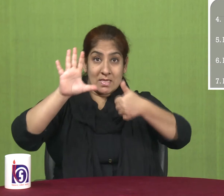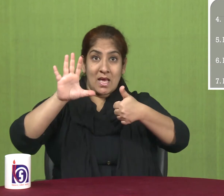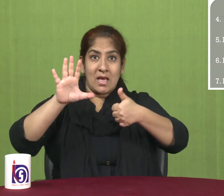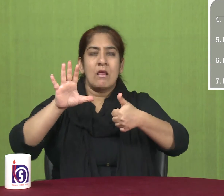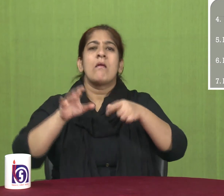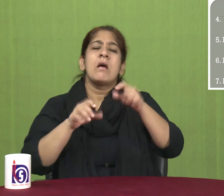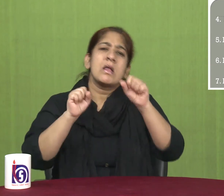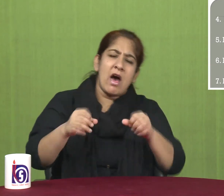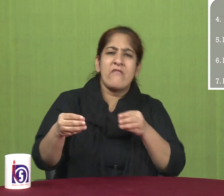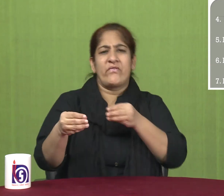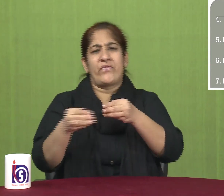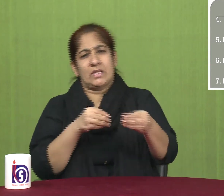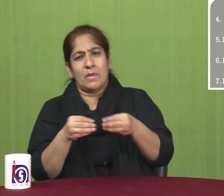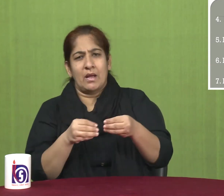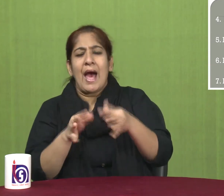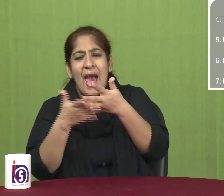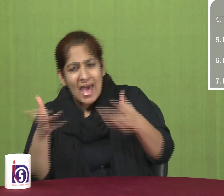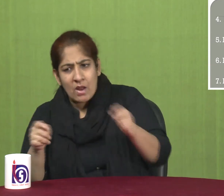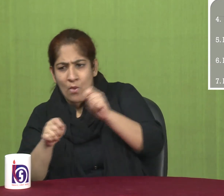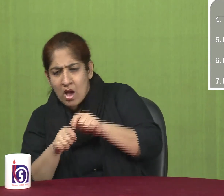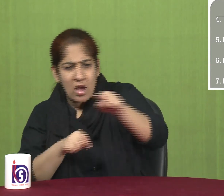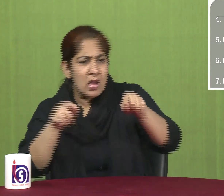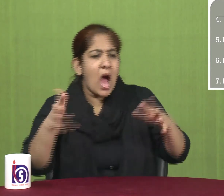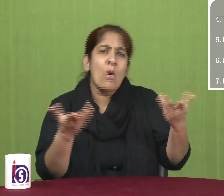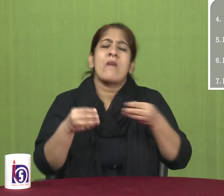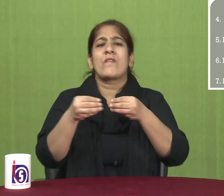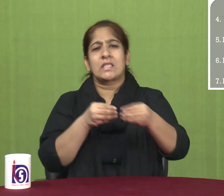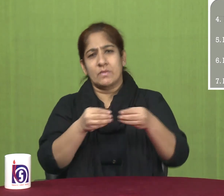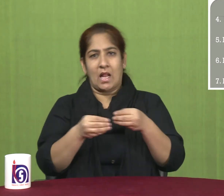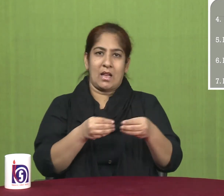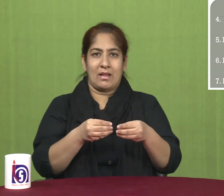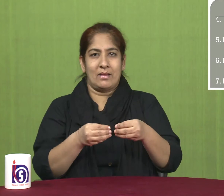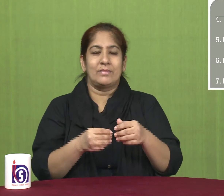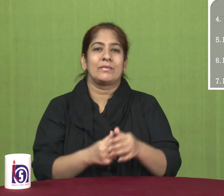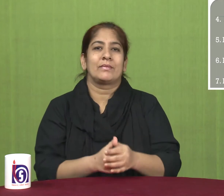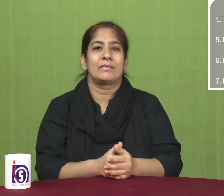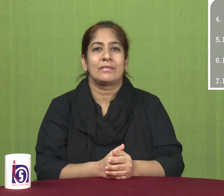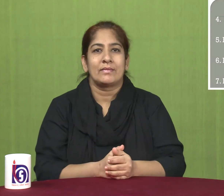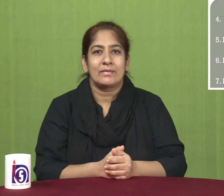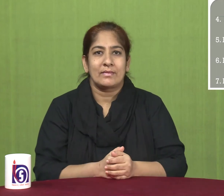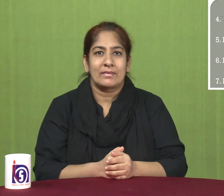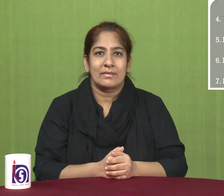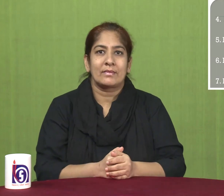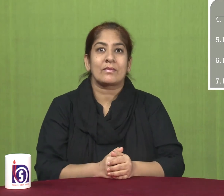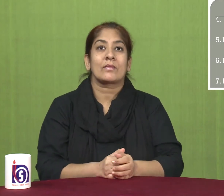The sixth factor explains about the flexibility.